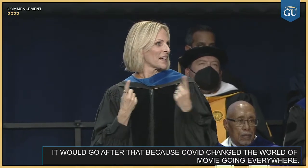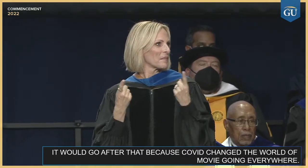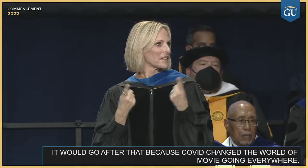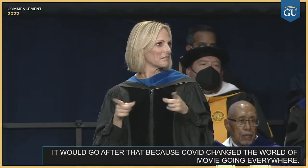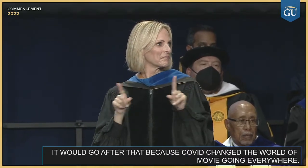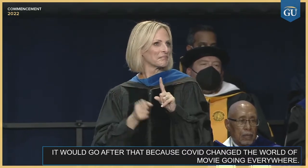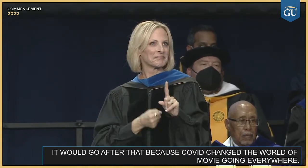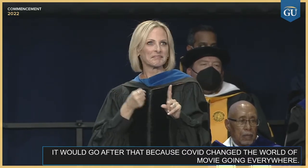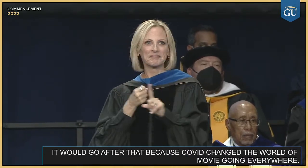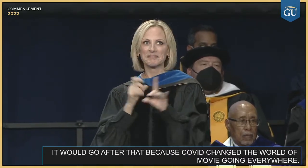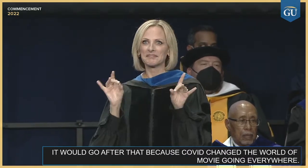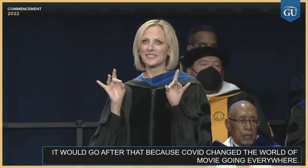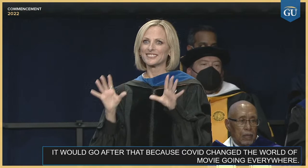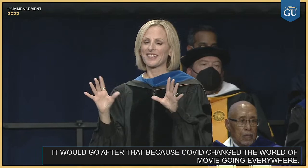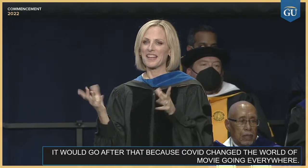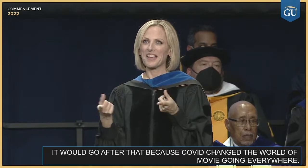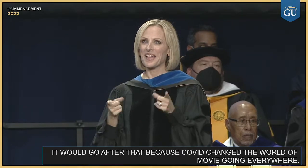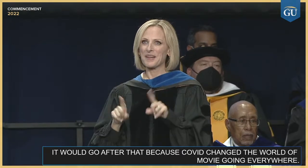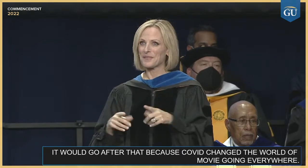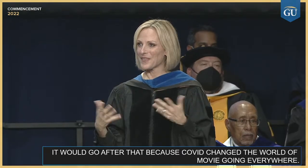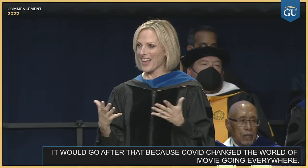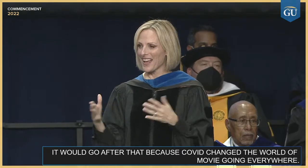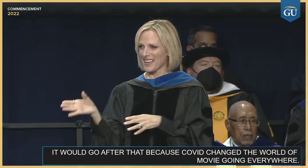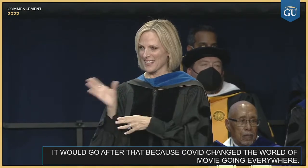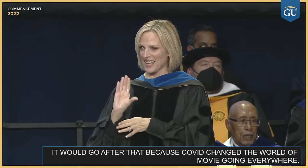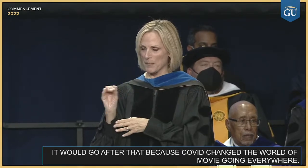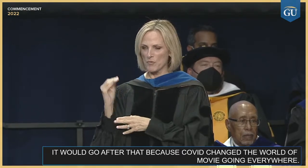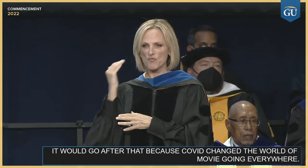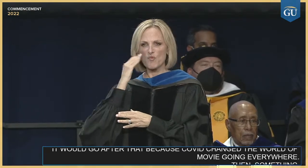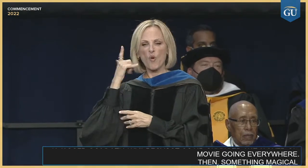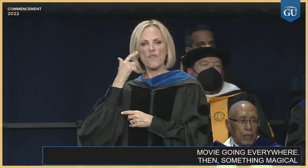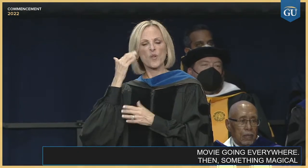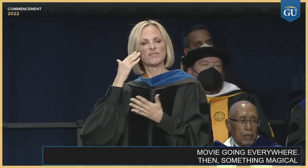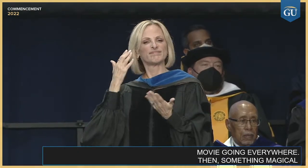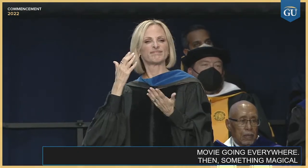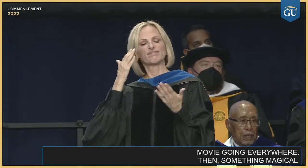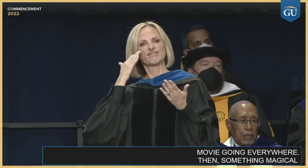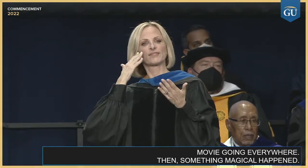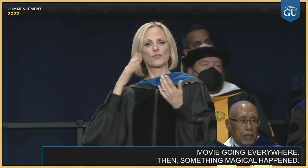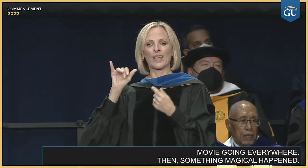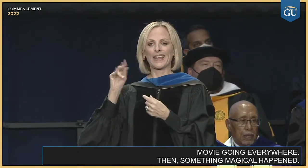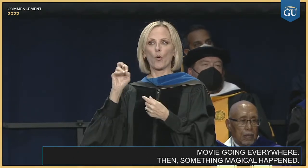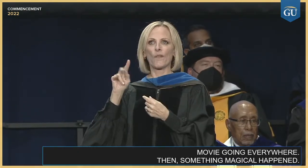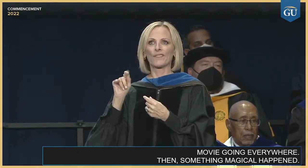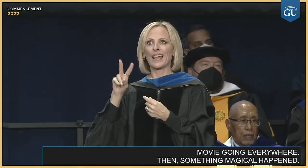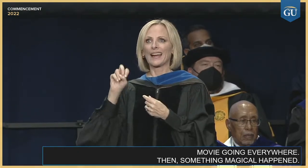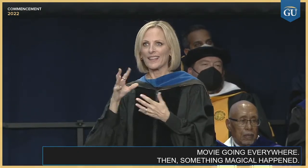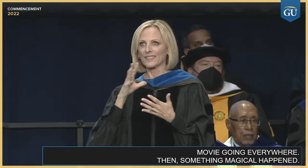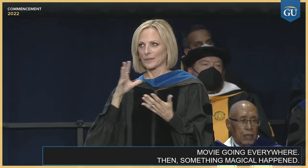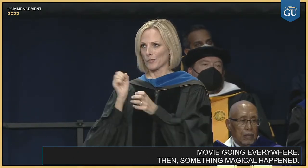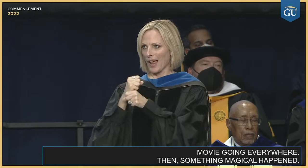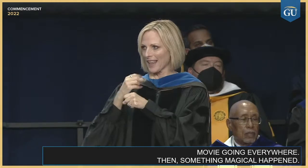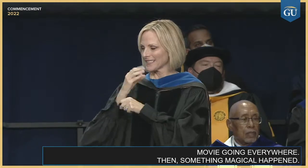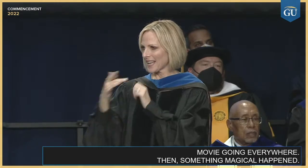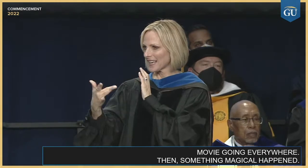Then something magical happened. A company known for innovative products and